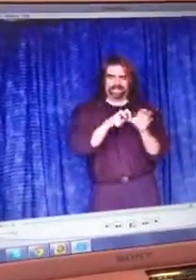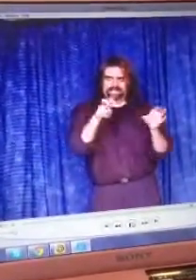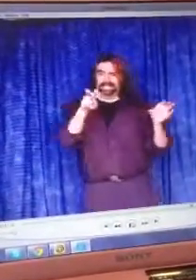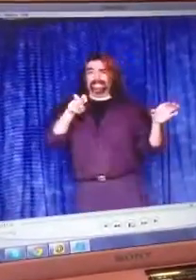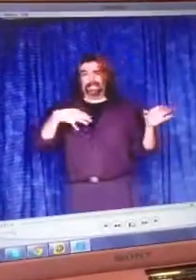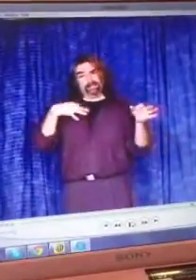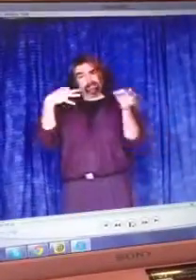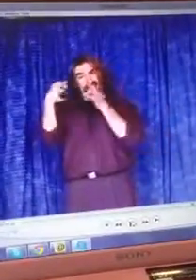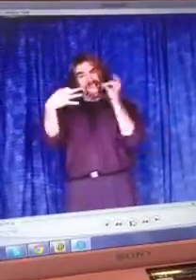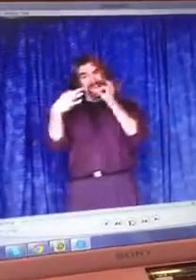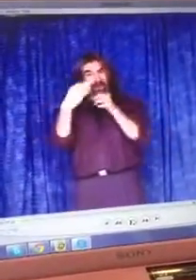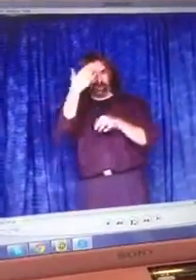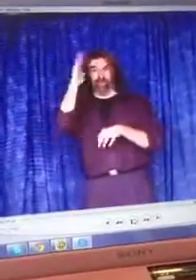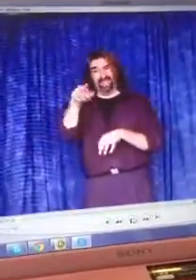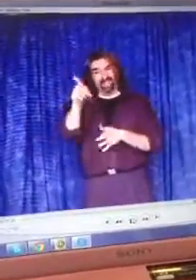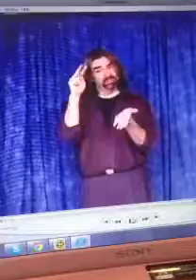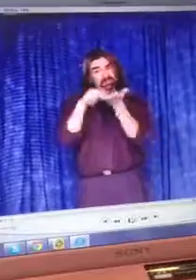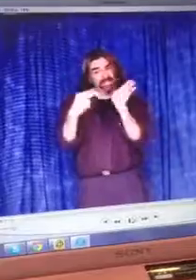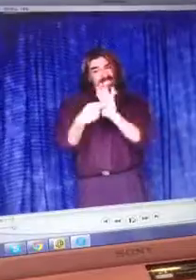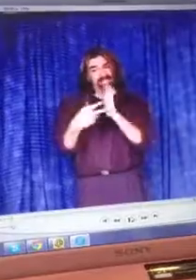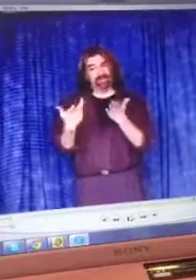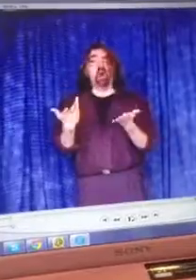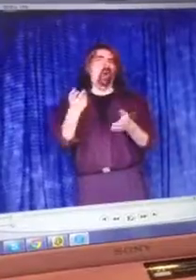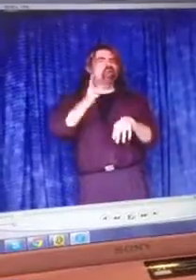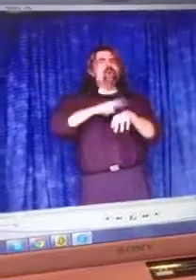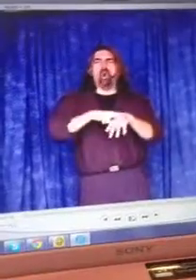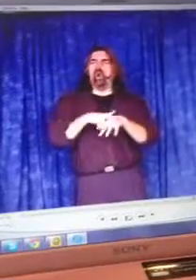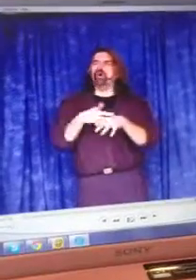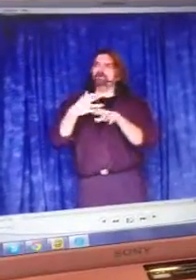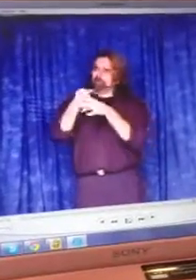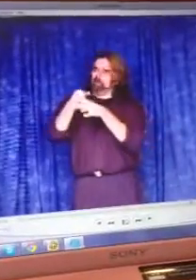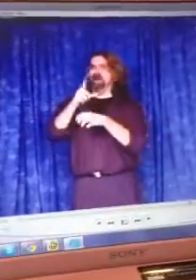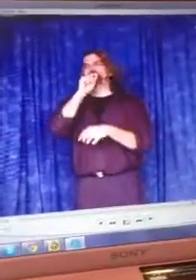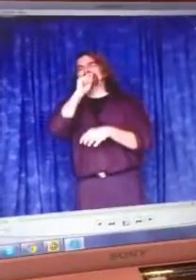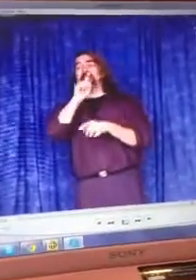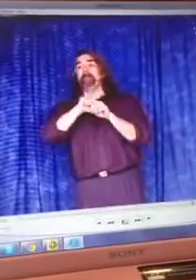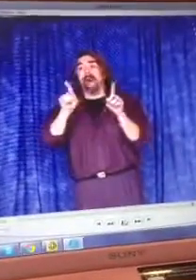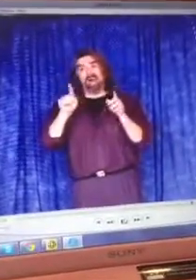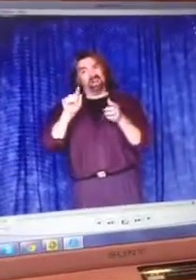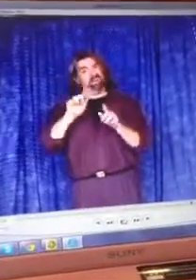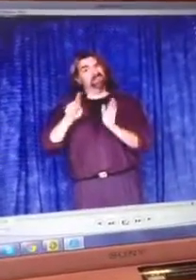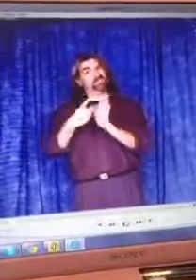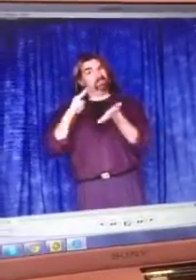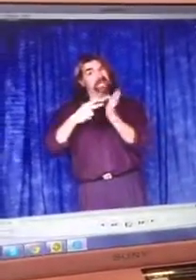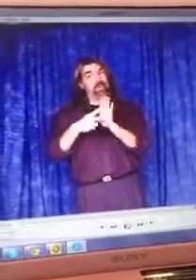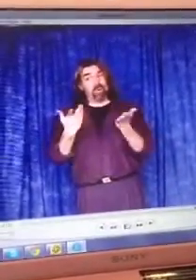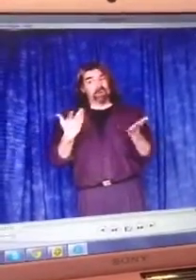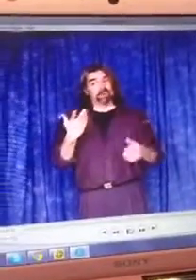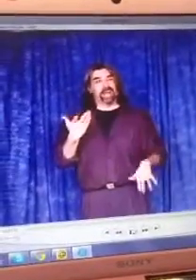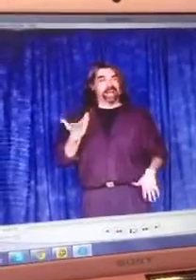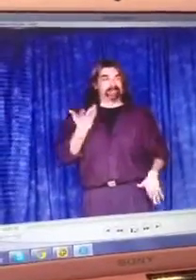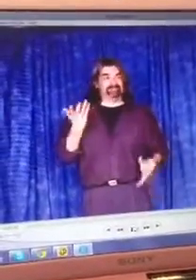so the interpreter said, let me just step out of my role and just explain to you what this phrase really means. We choke our chickens. It